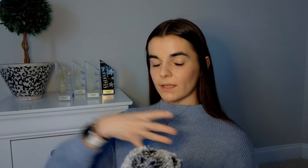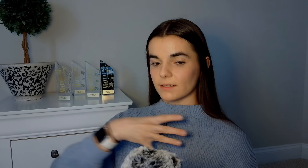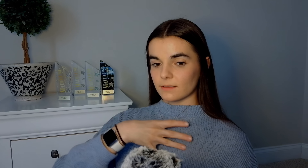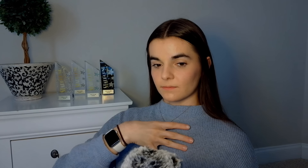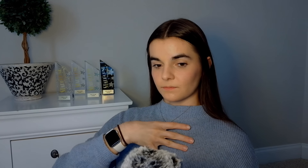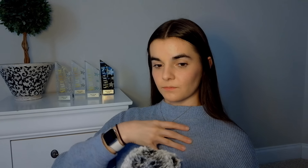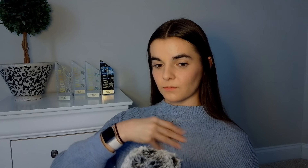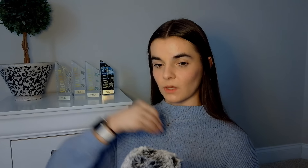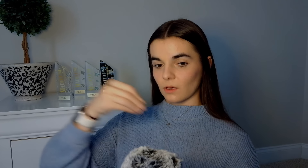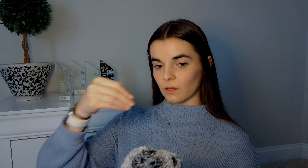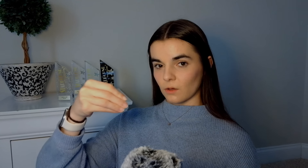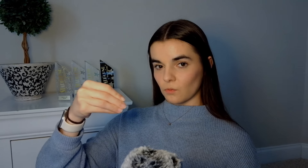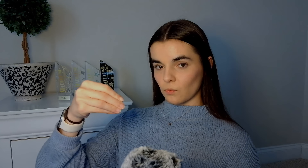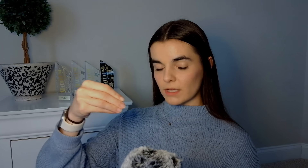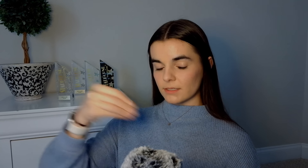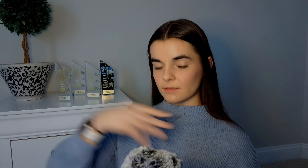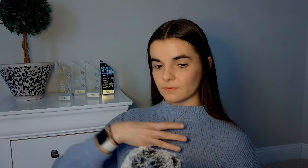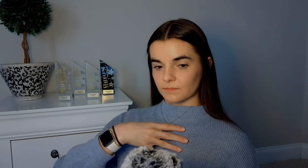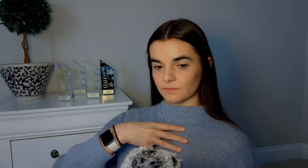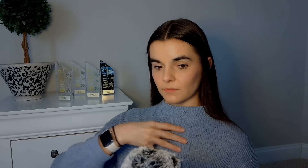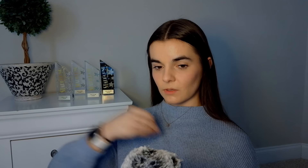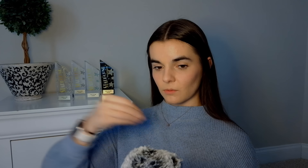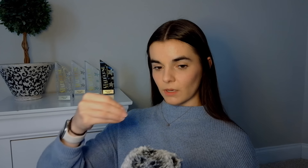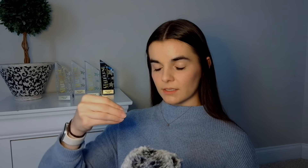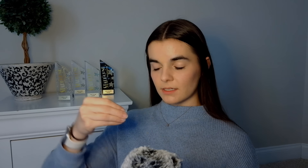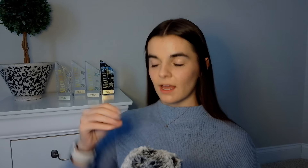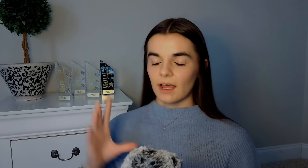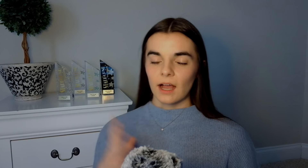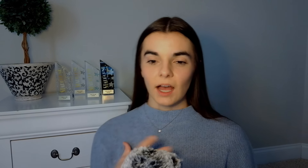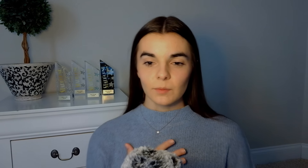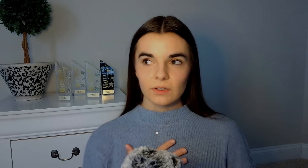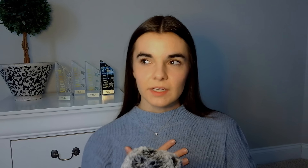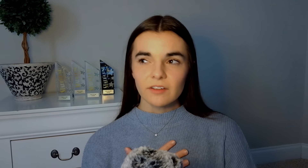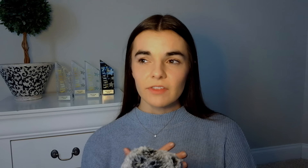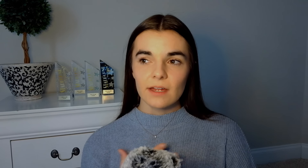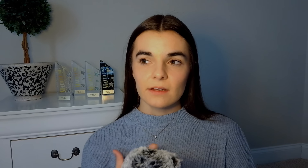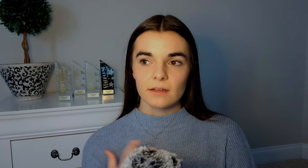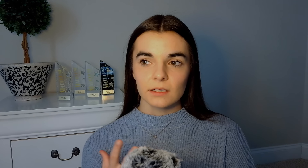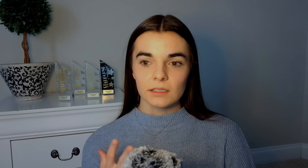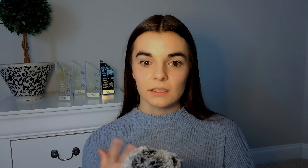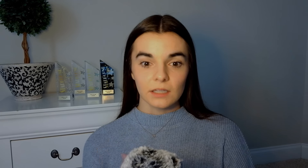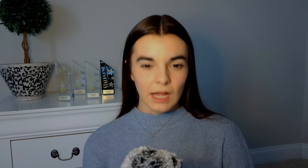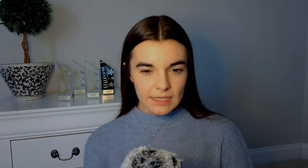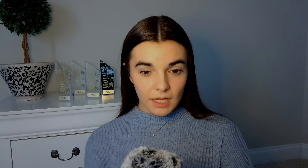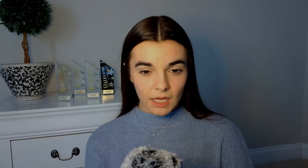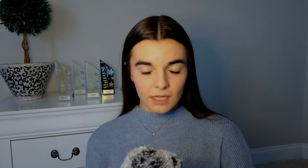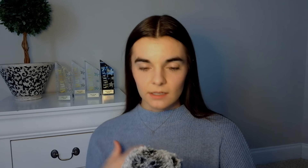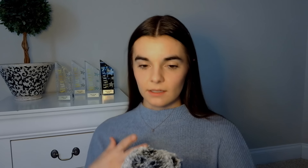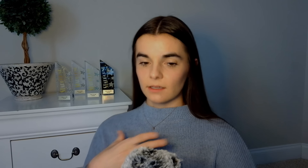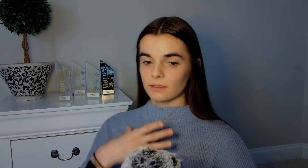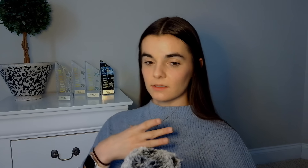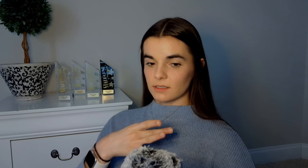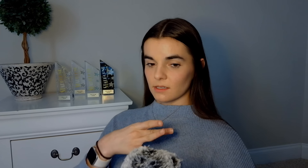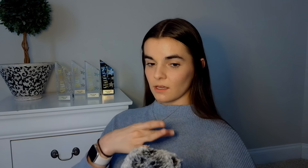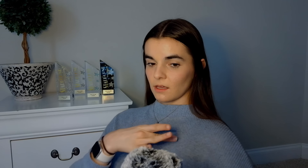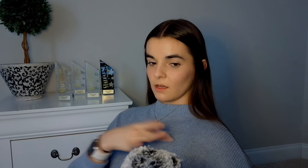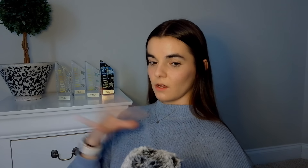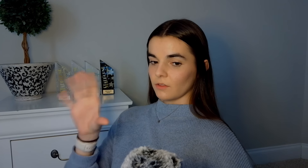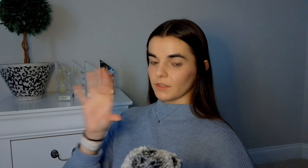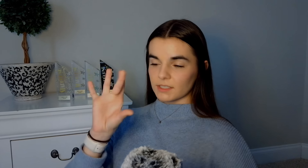White. White. White. I believe that like is the same